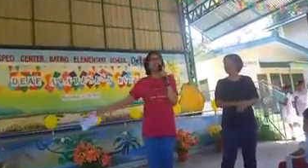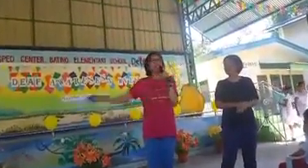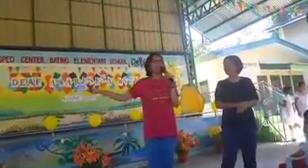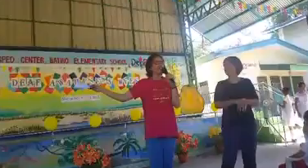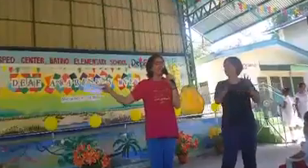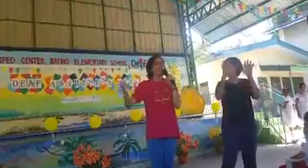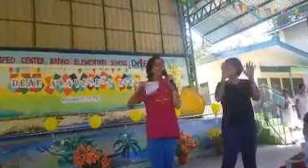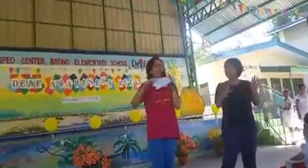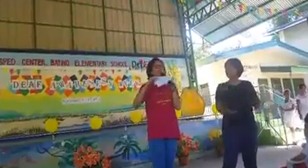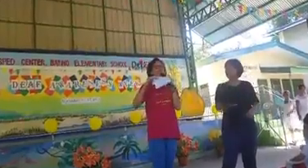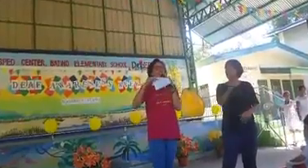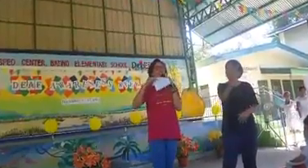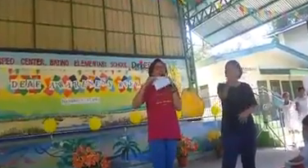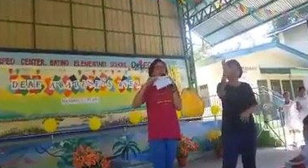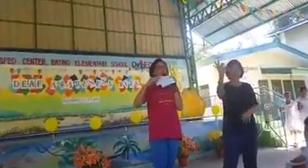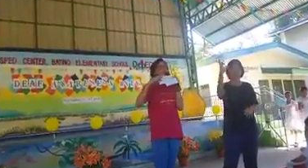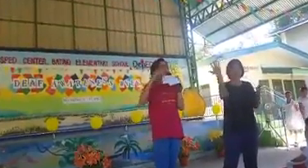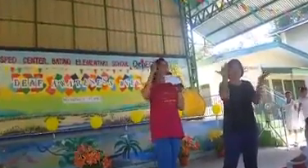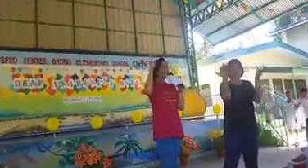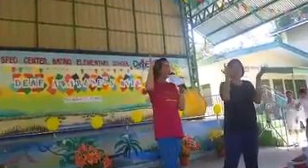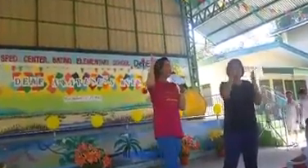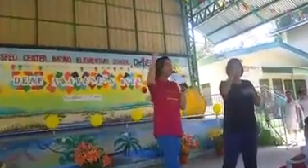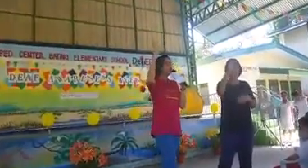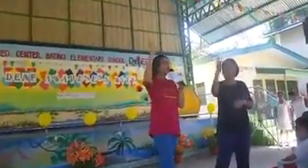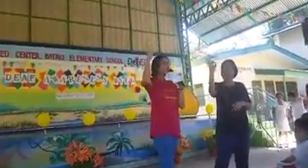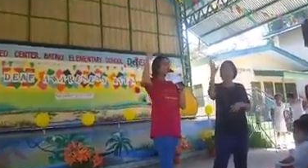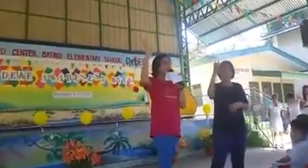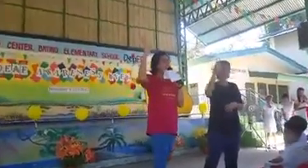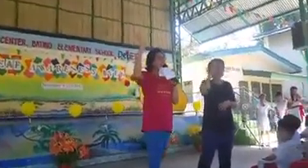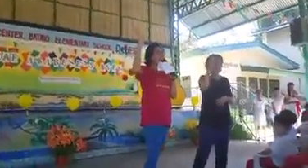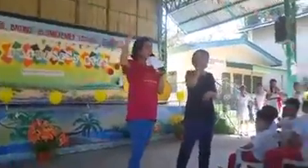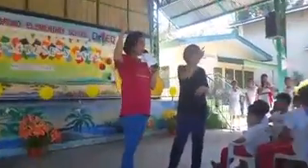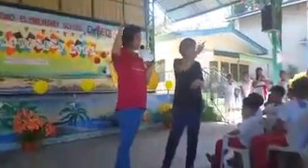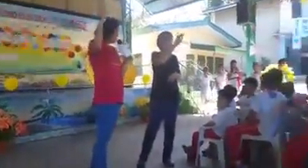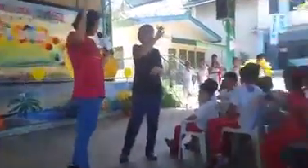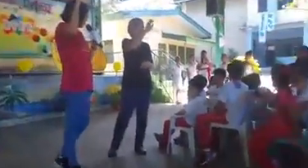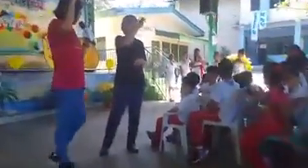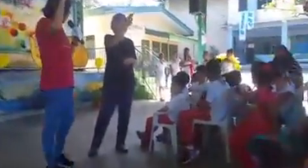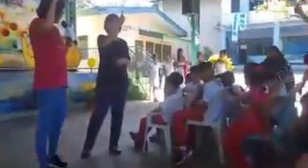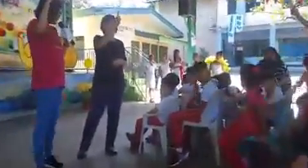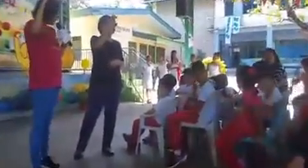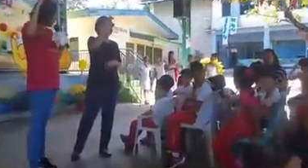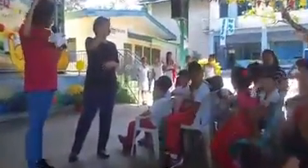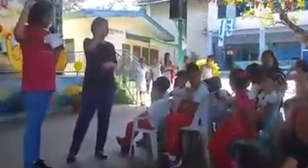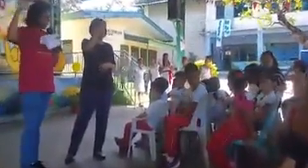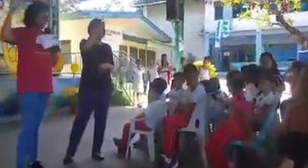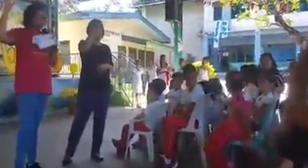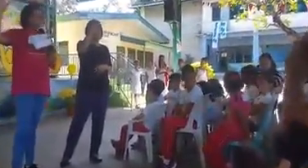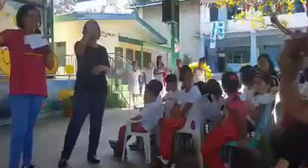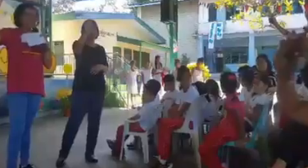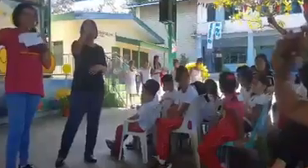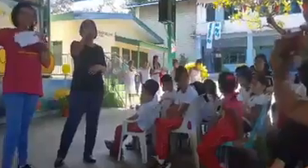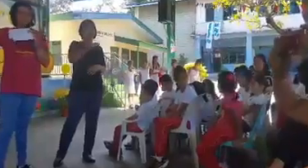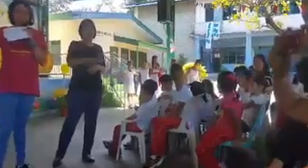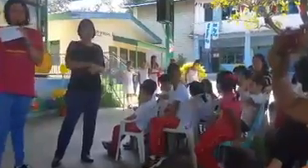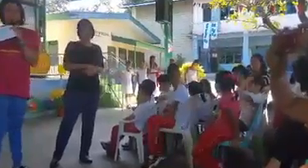at CCF Center. Where is CCF Center? Do you know Tiendesitas?